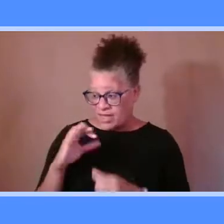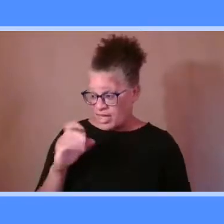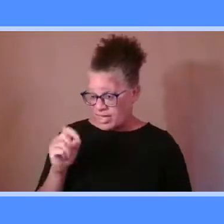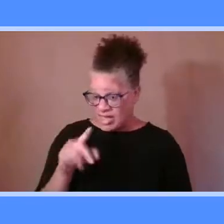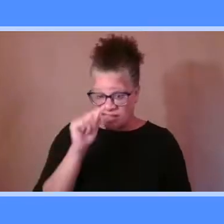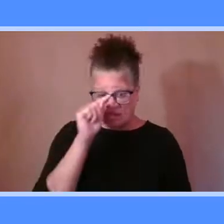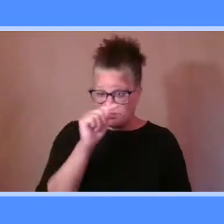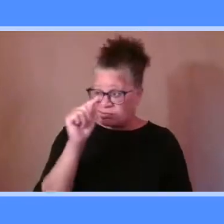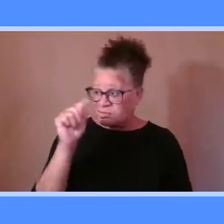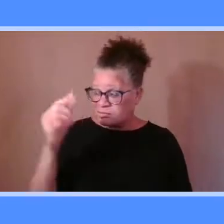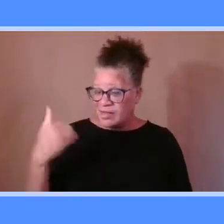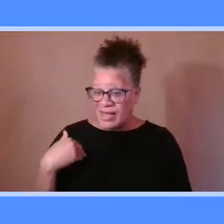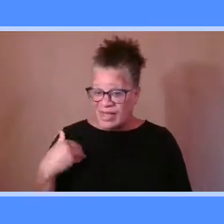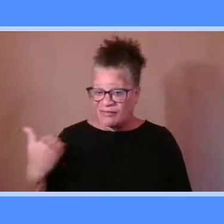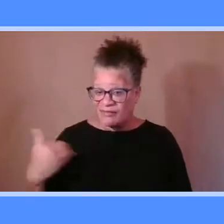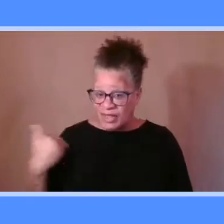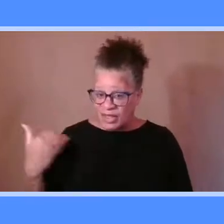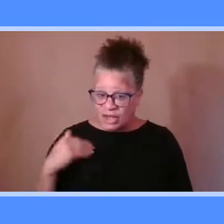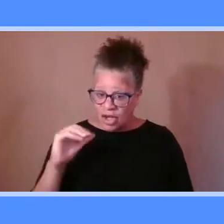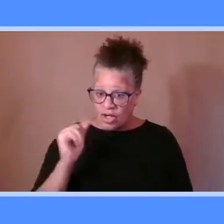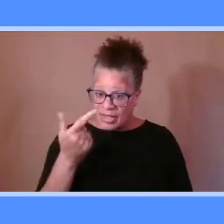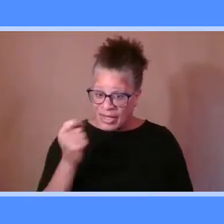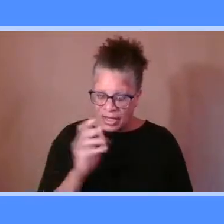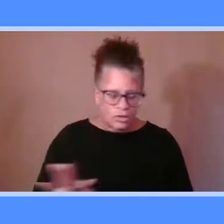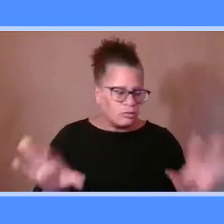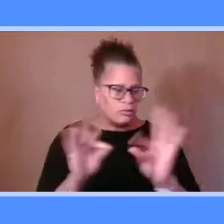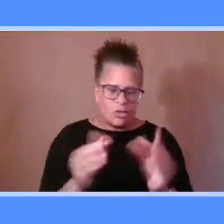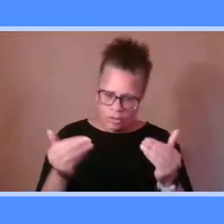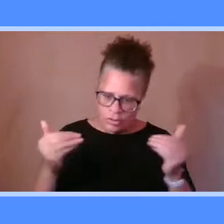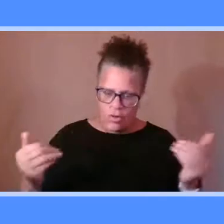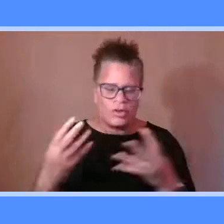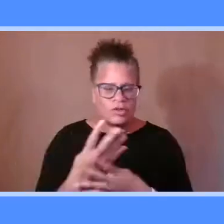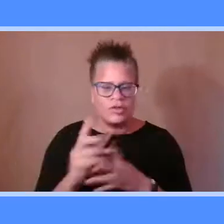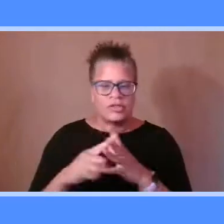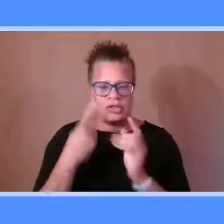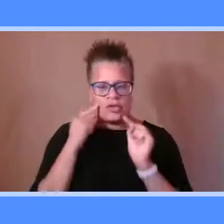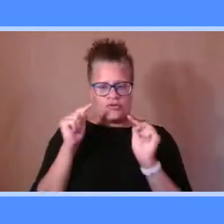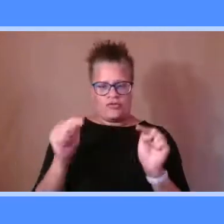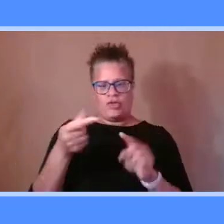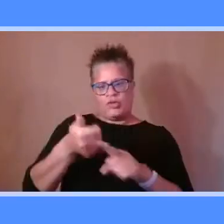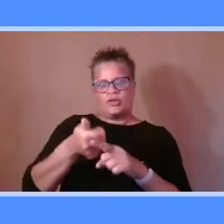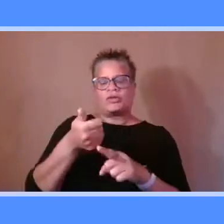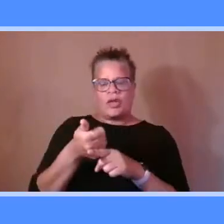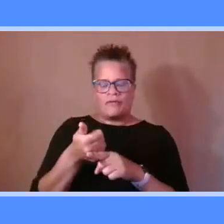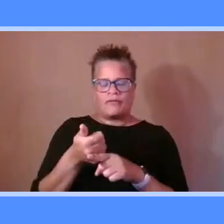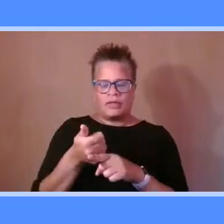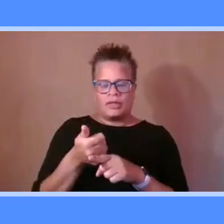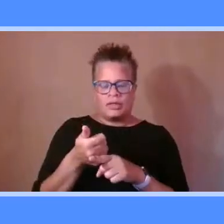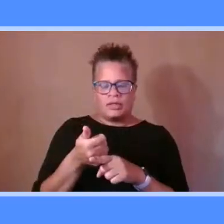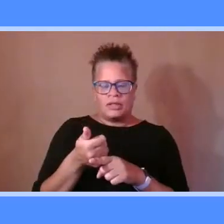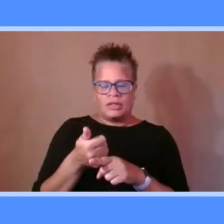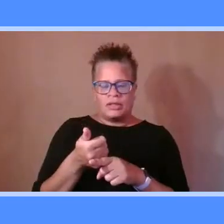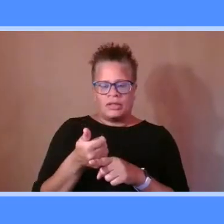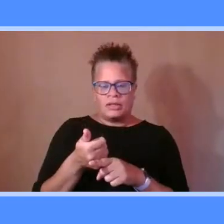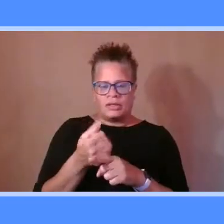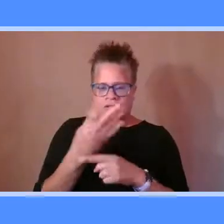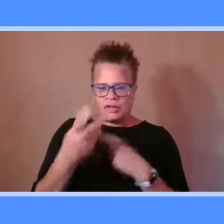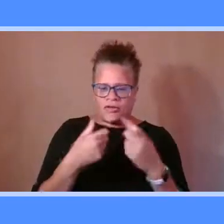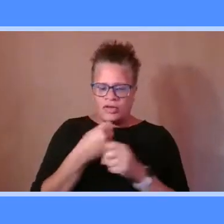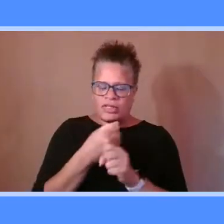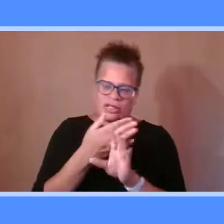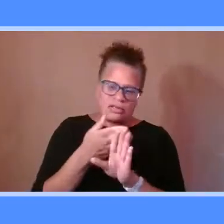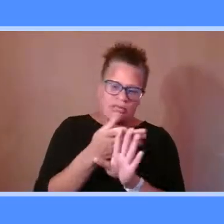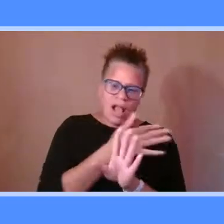at a young age, you've got to have that screening started for you a good number of